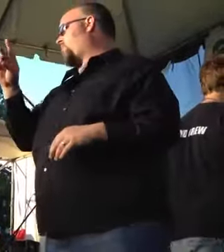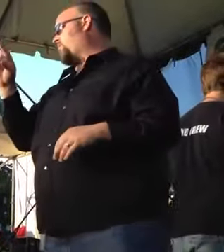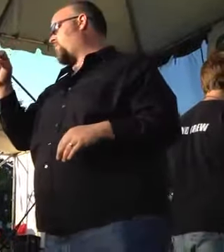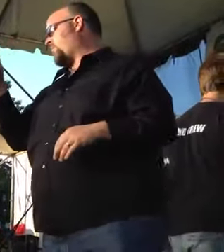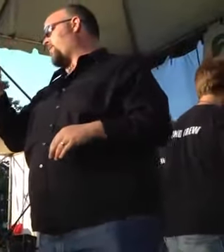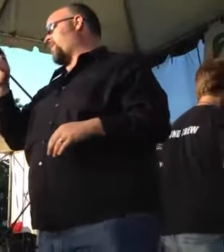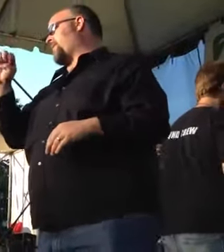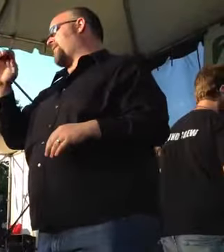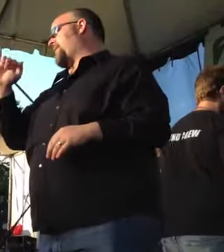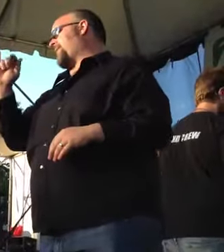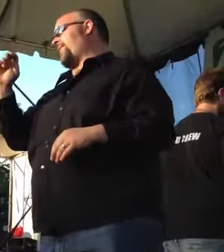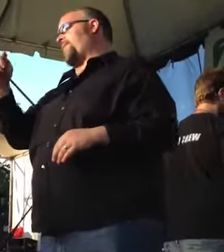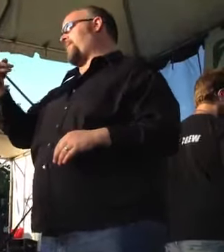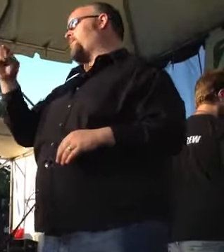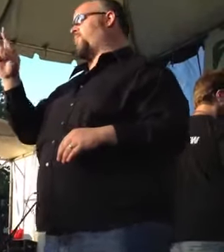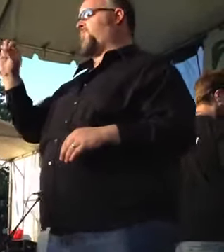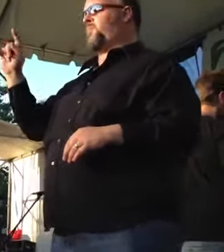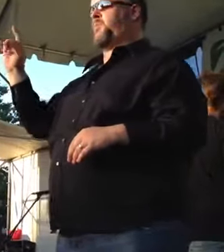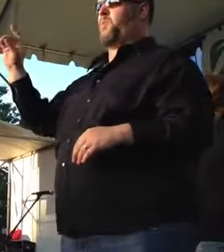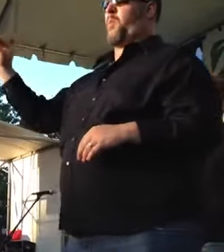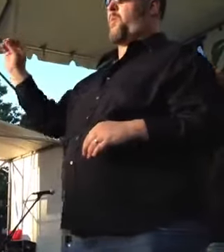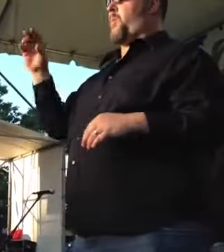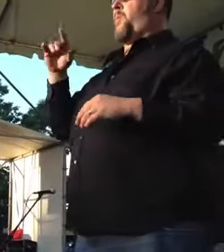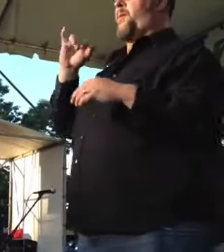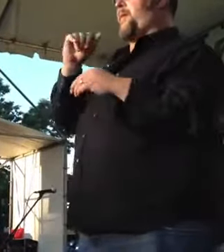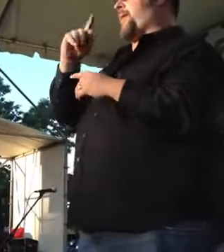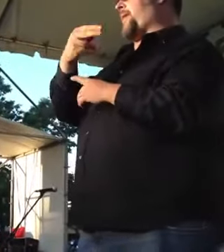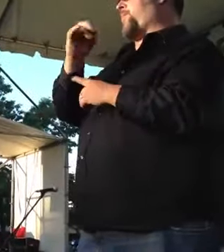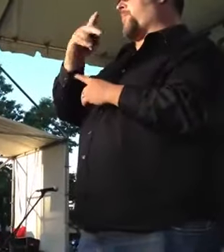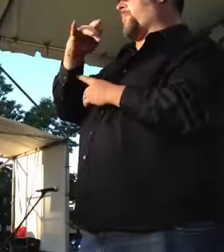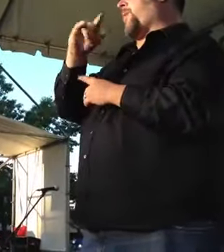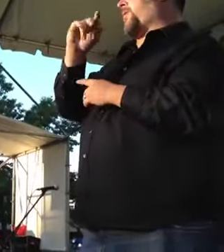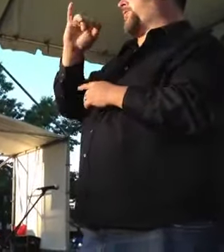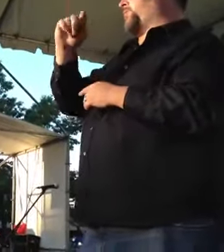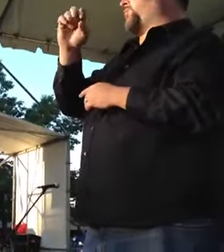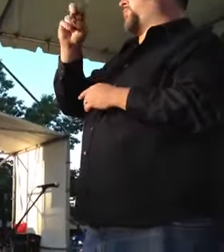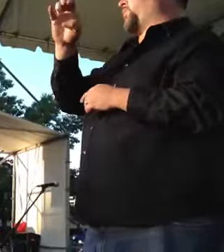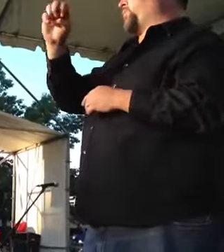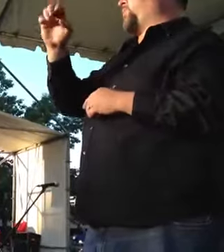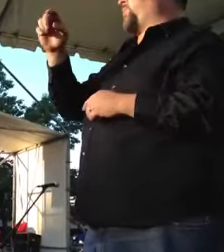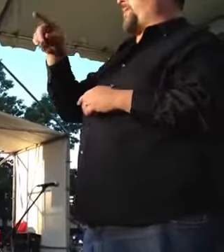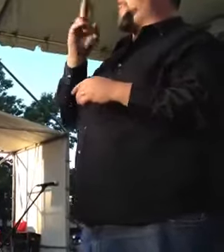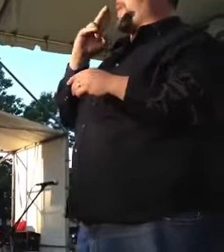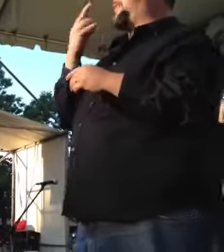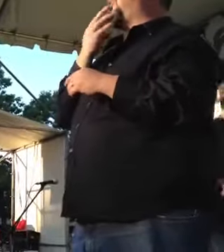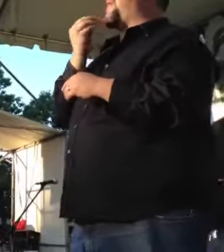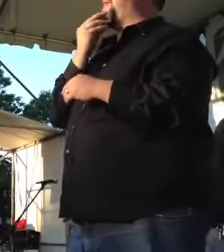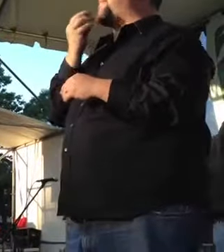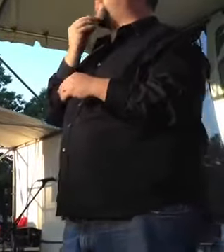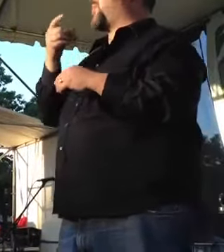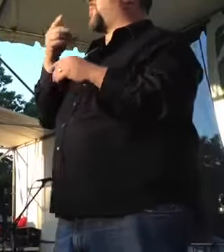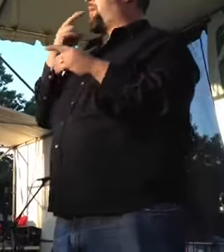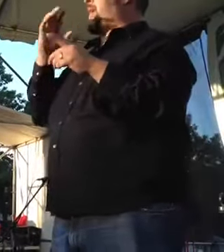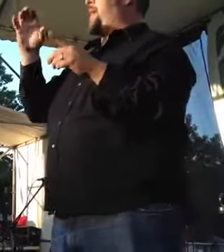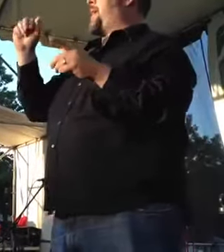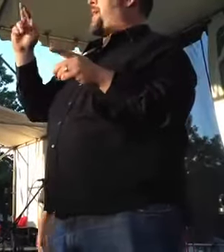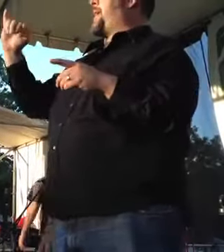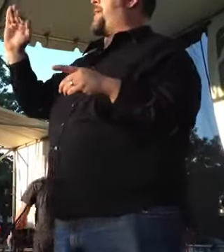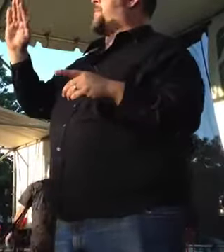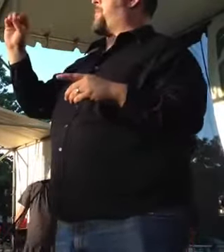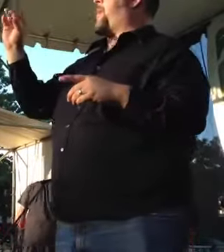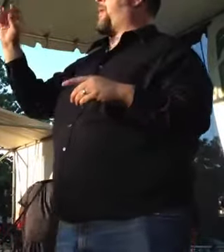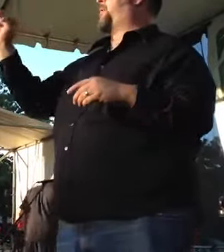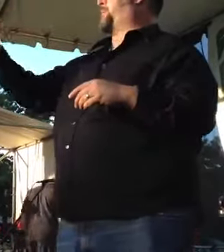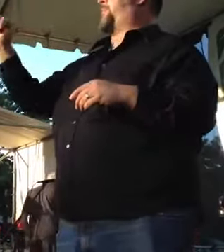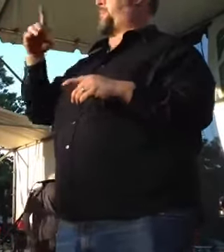Dr. Ethan Russo, the anthropologist Sula Bennett, have pointed to these Hebrew references to this term cannabosum that appeared